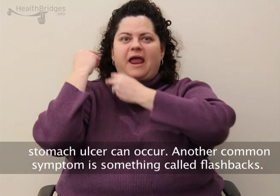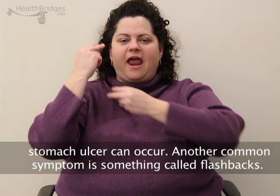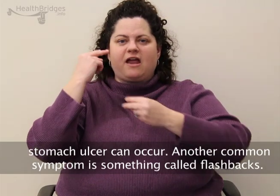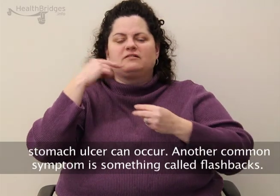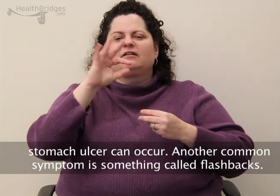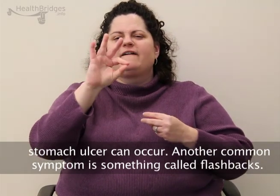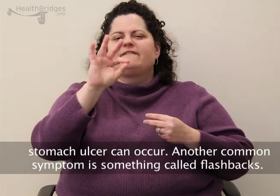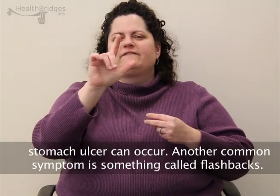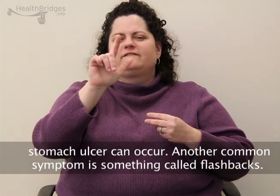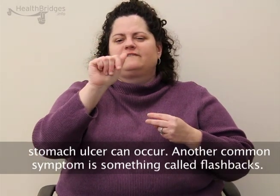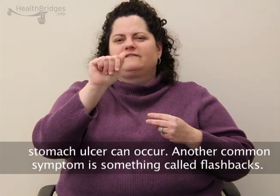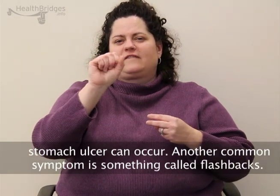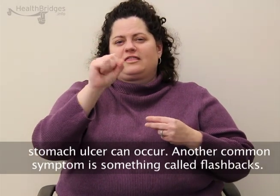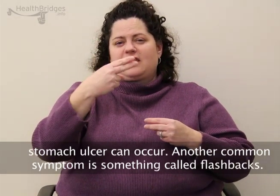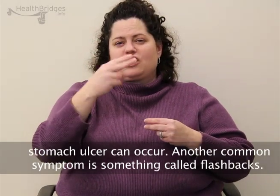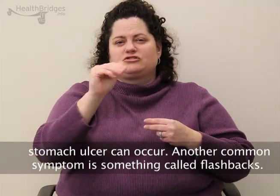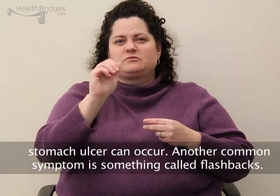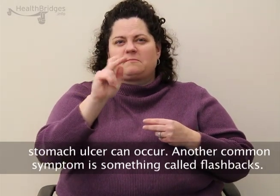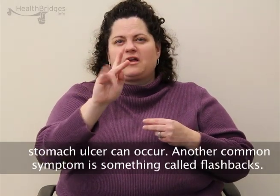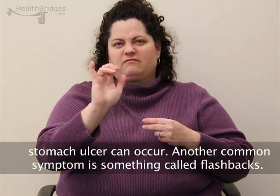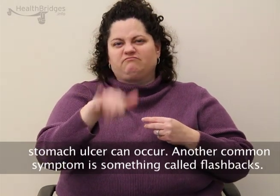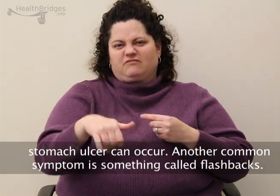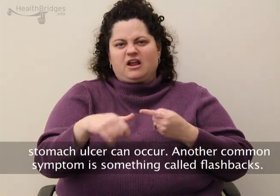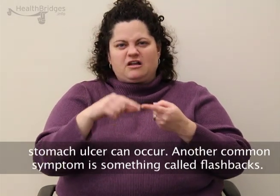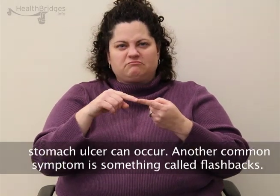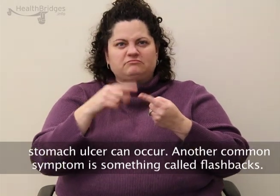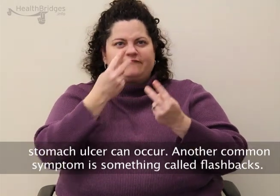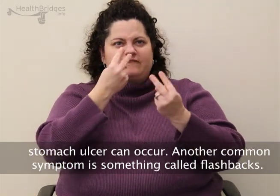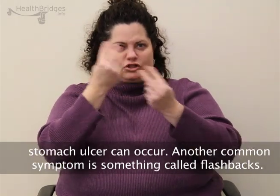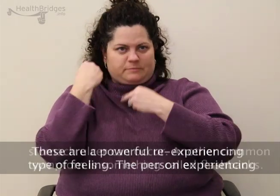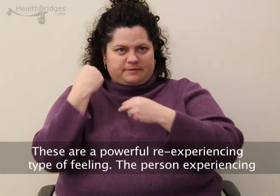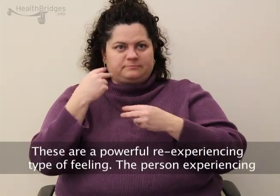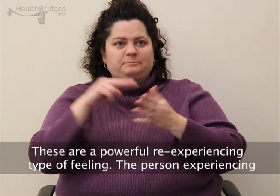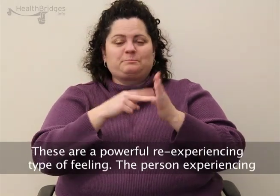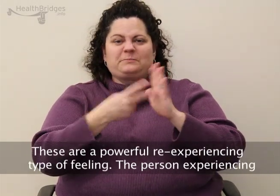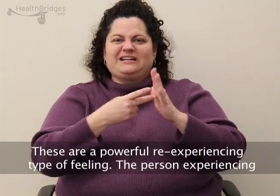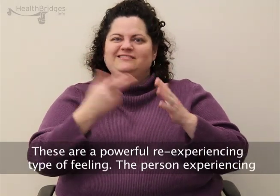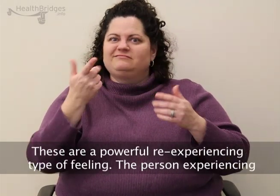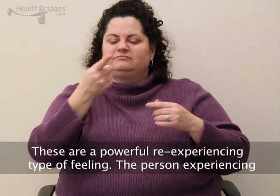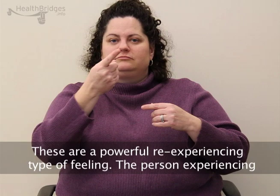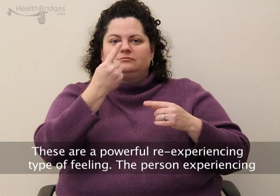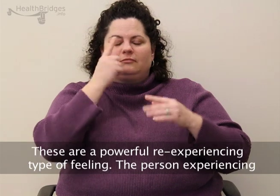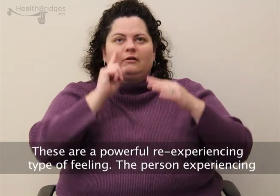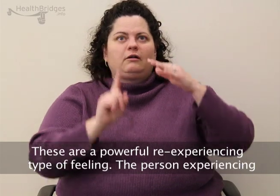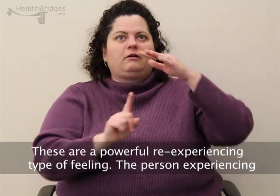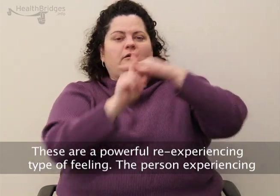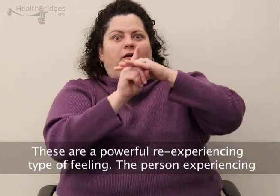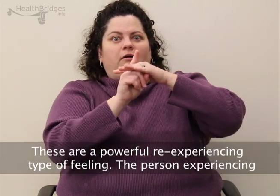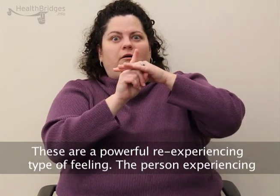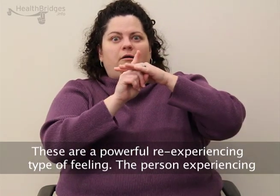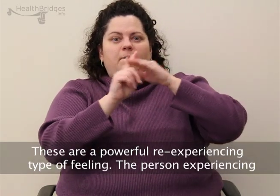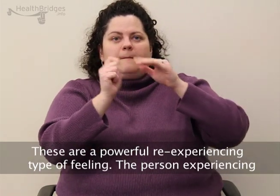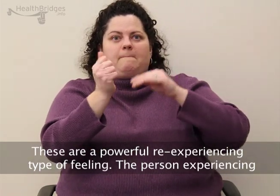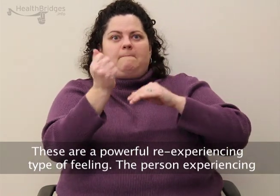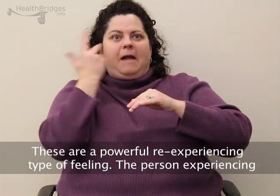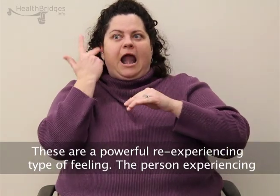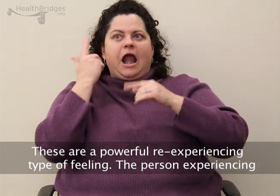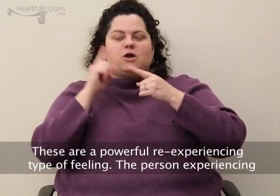Another common symptom is something called flashbacks. These are a powerful re-experiencing type